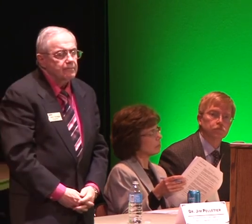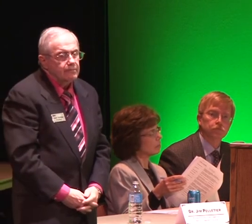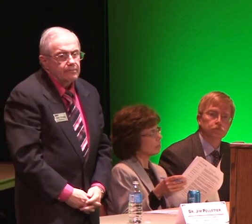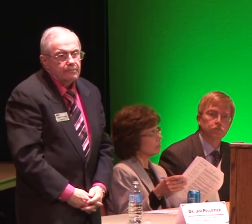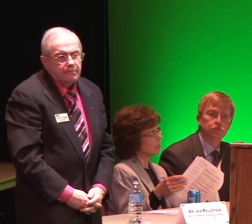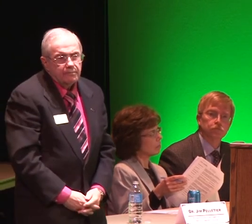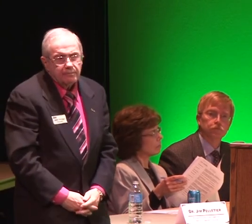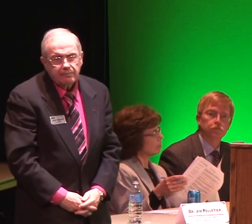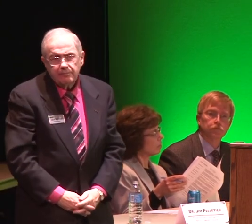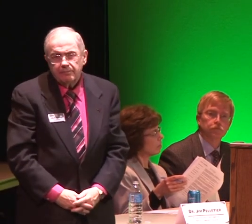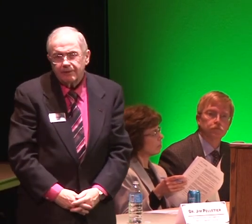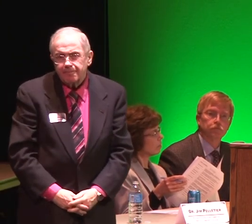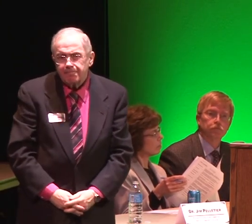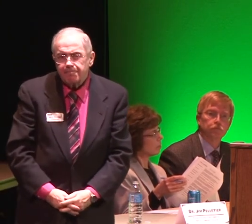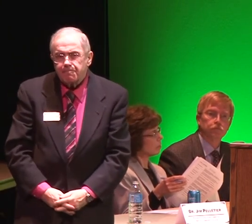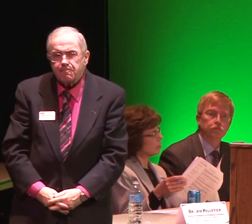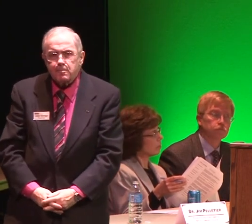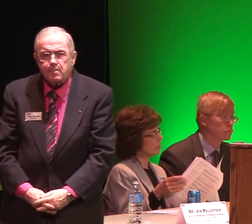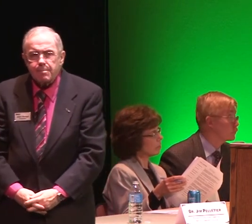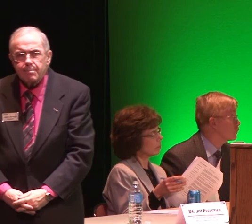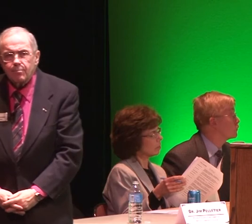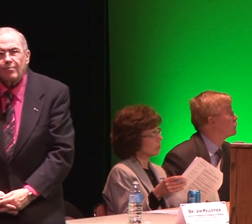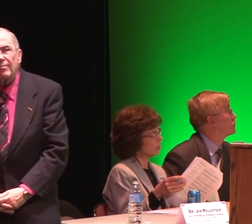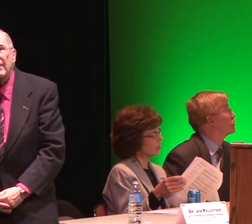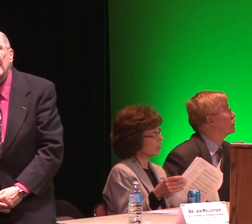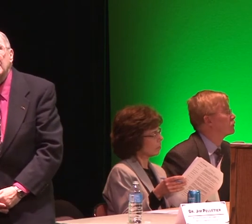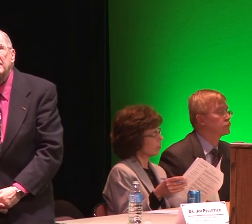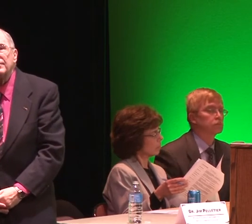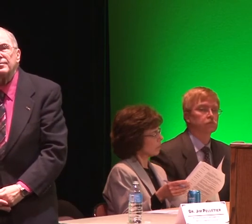presenting the video for us this evening.